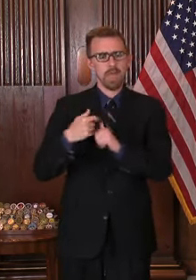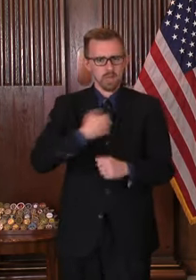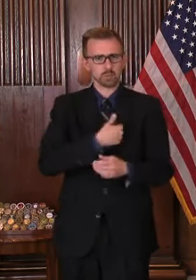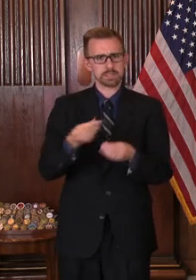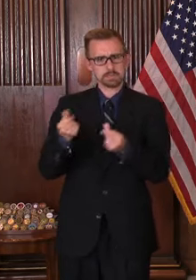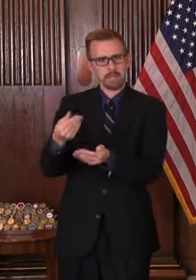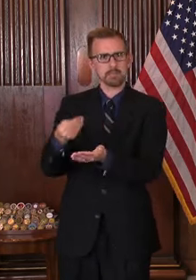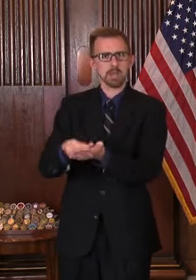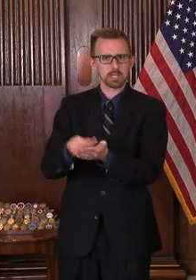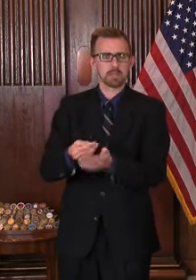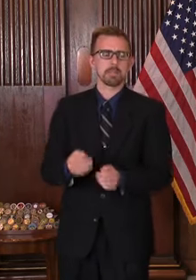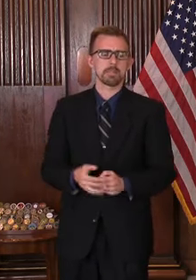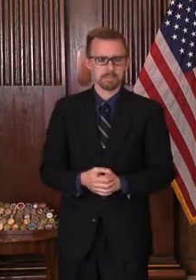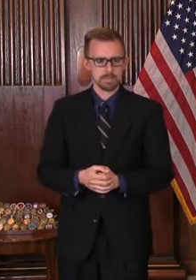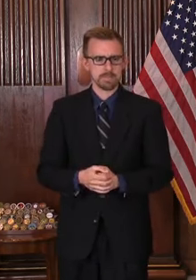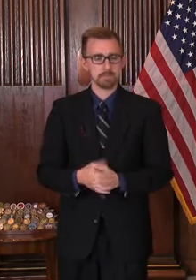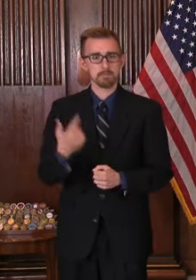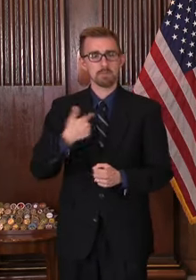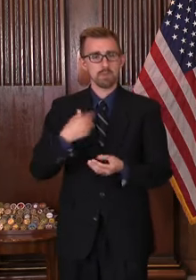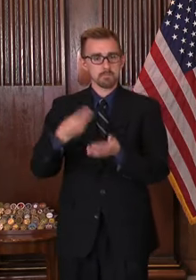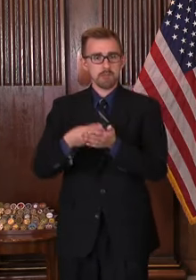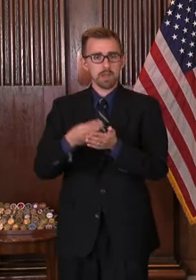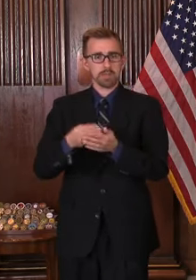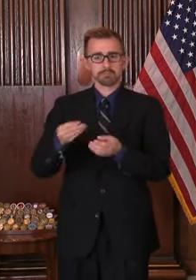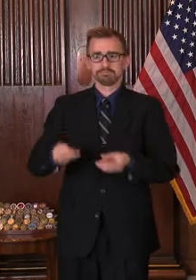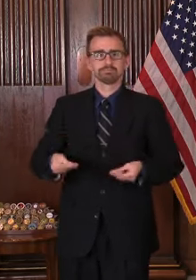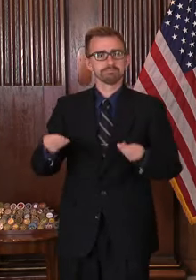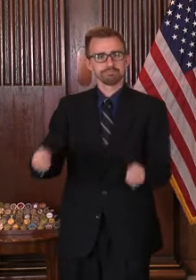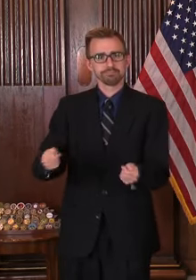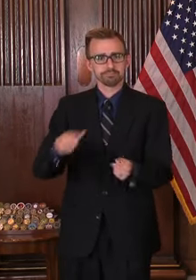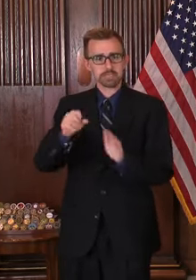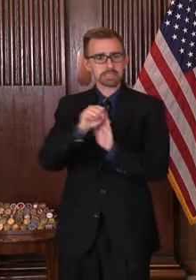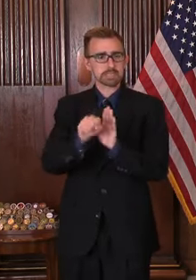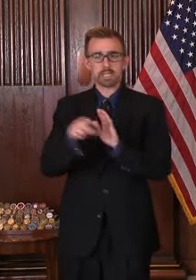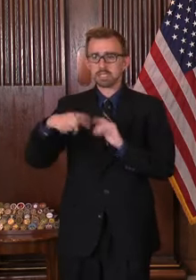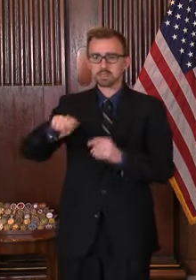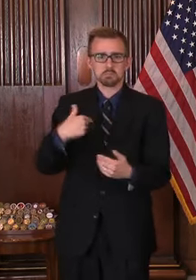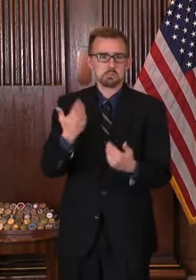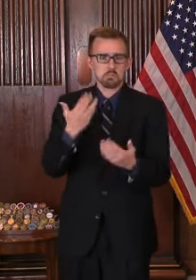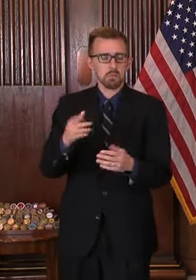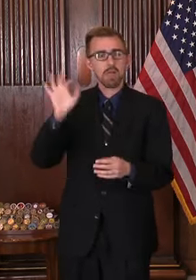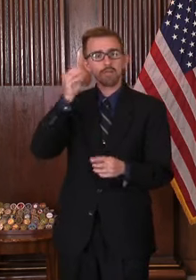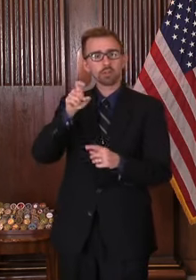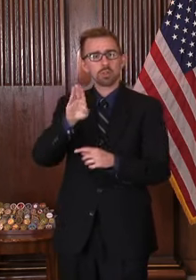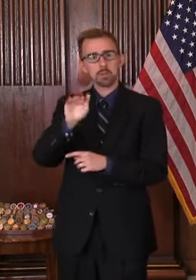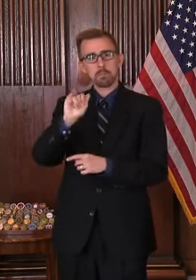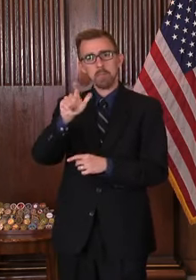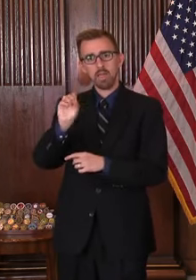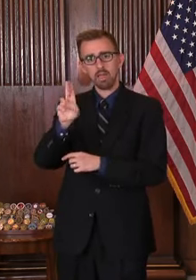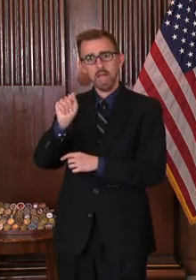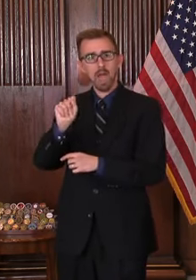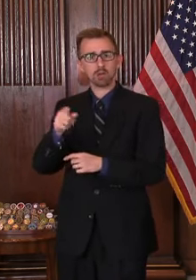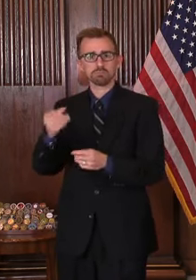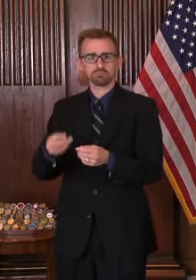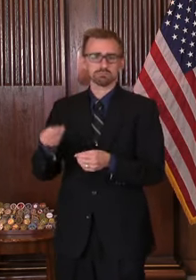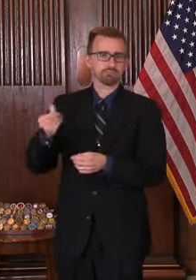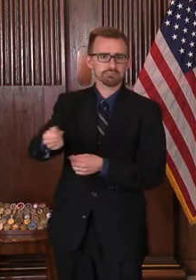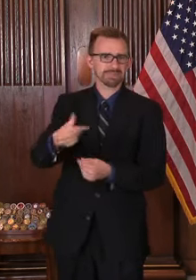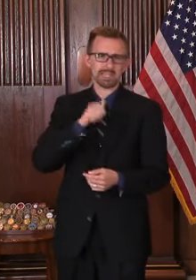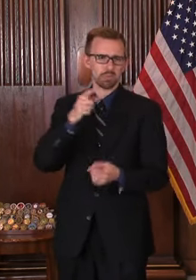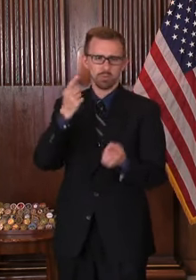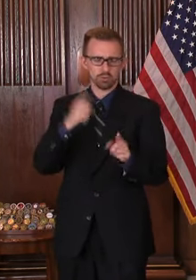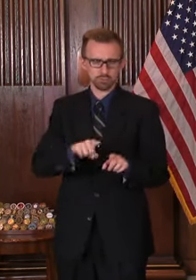money. And because you did a poor job of managing it, whatever those states may be, I don't think the federal government should come and bail you out. So that part, I